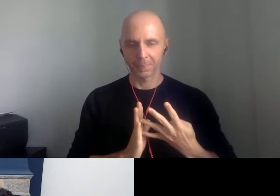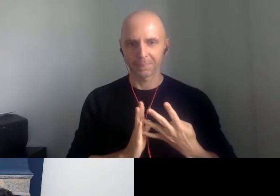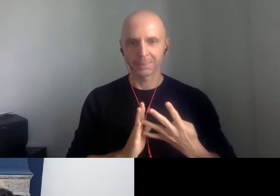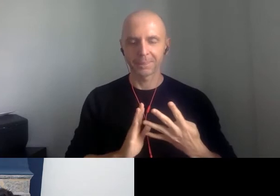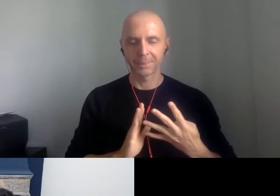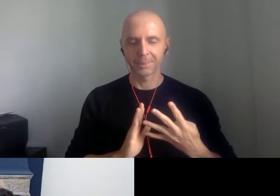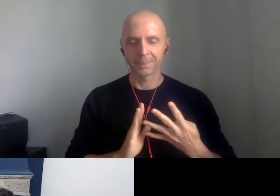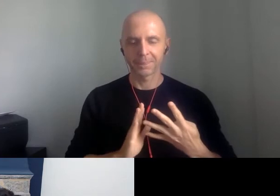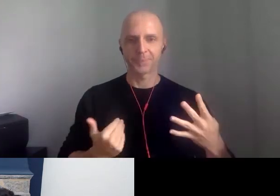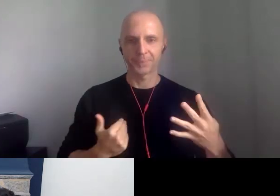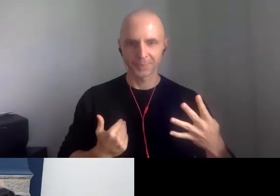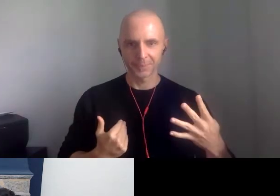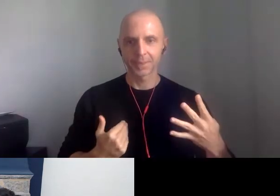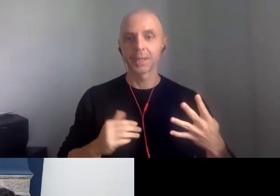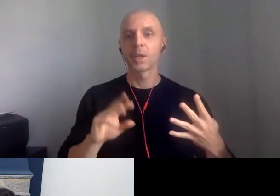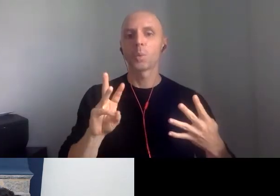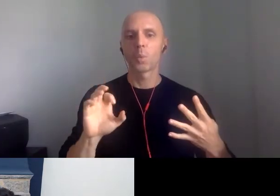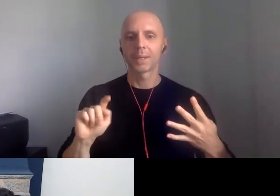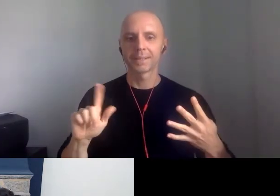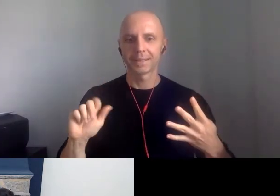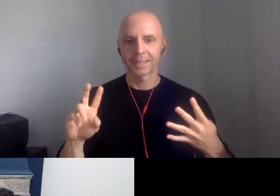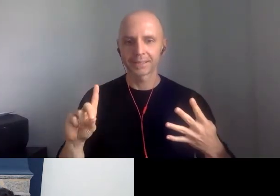the Pevensey Levels wetland,